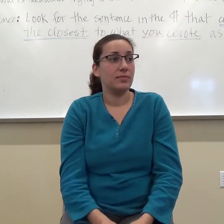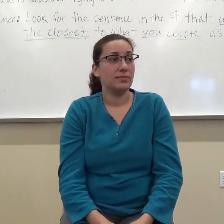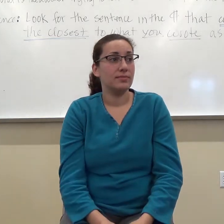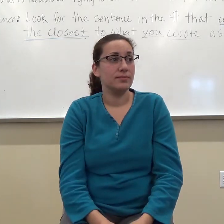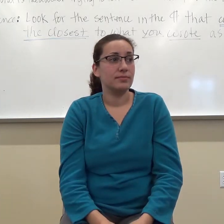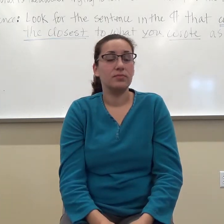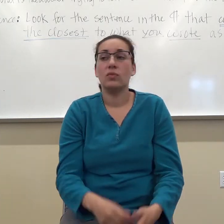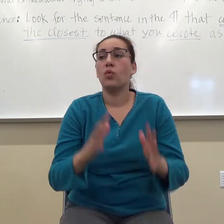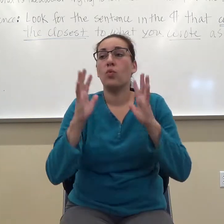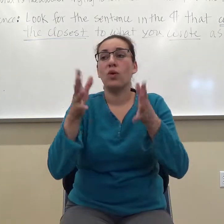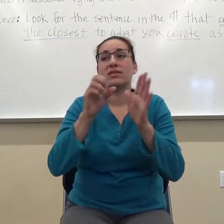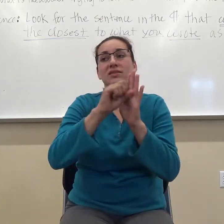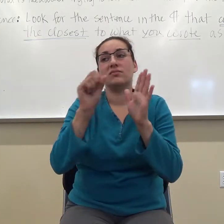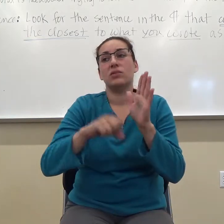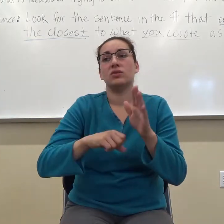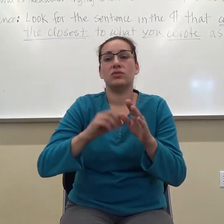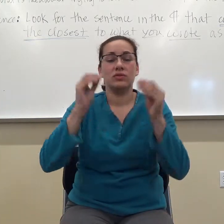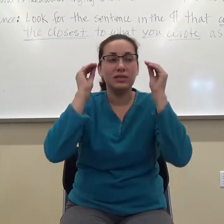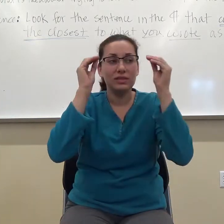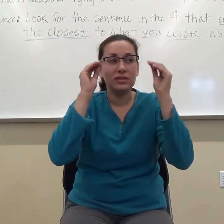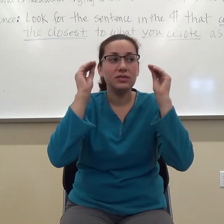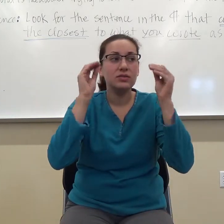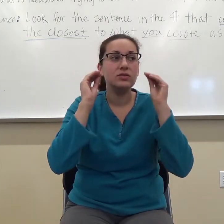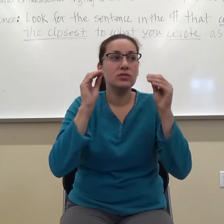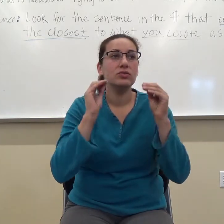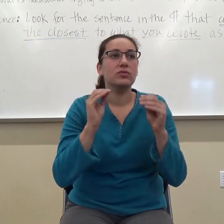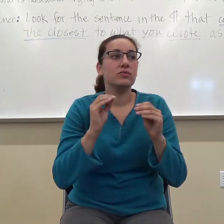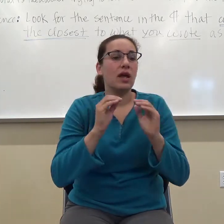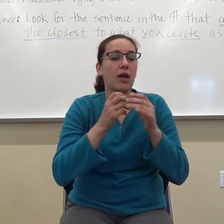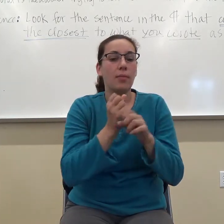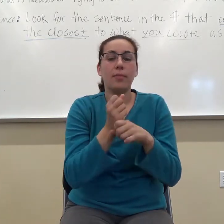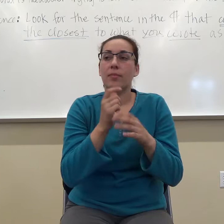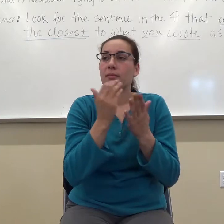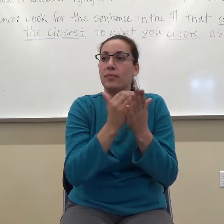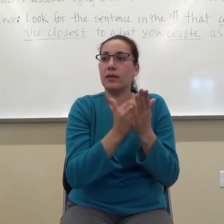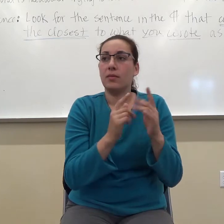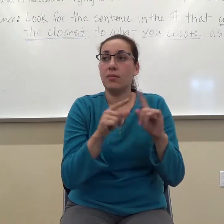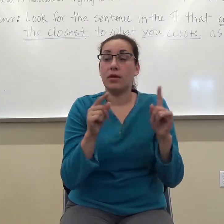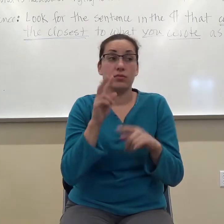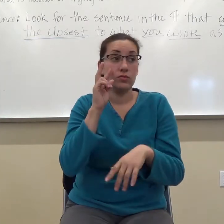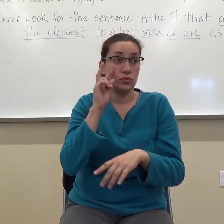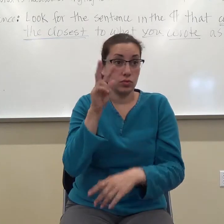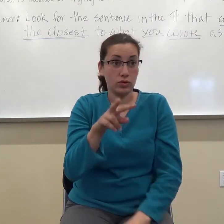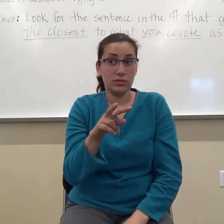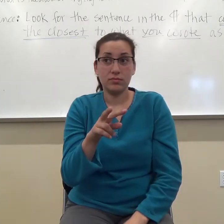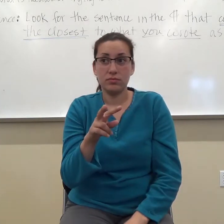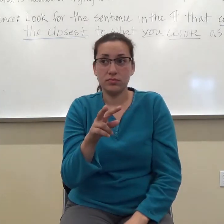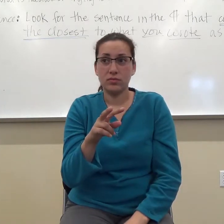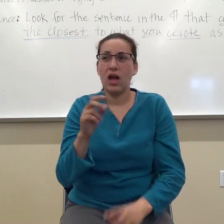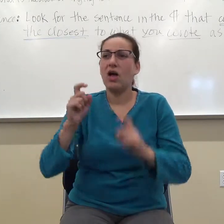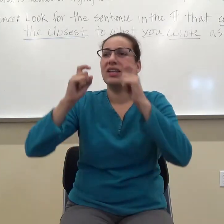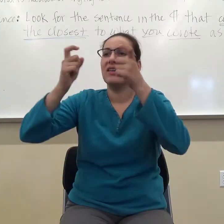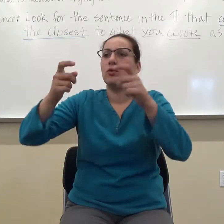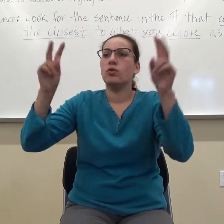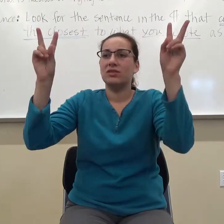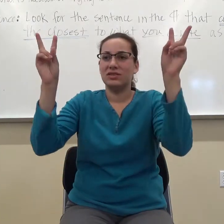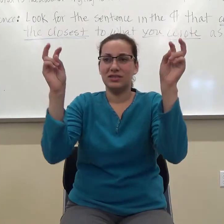okay? So what we're looking at with what I will eventually give you a title for this list of what you're